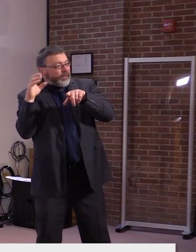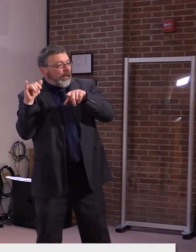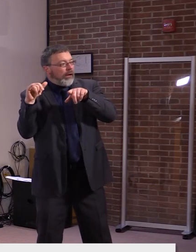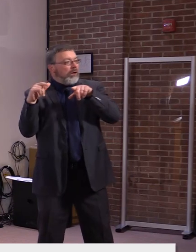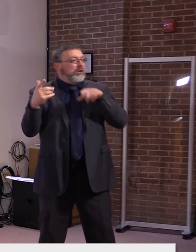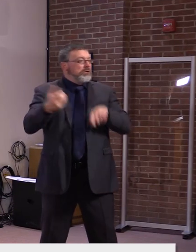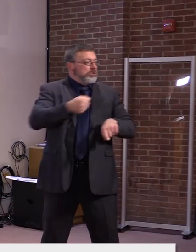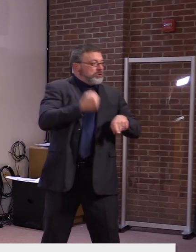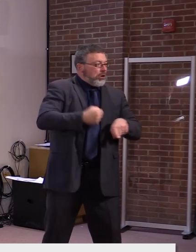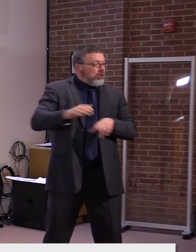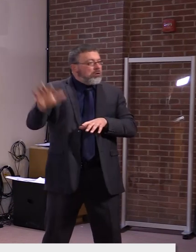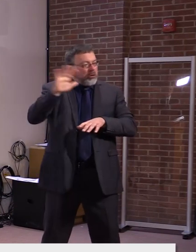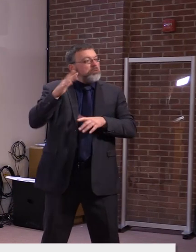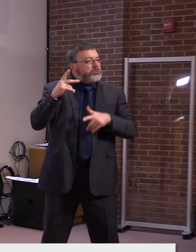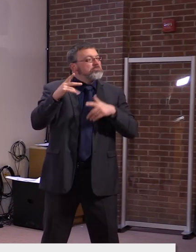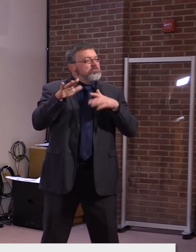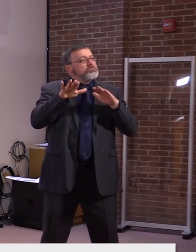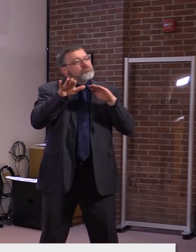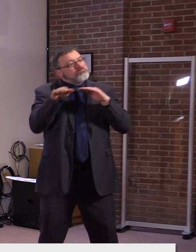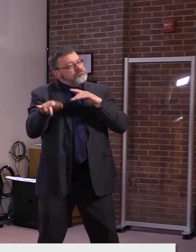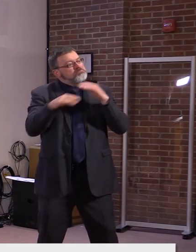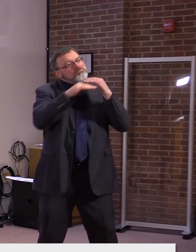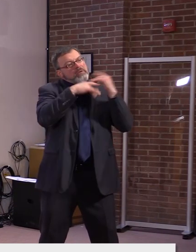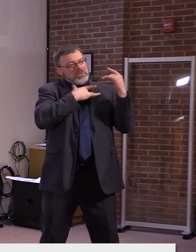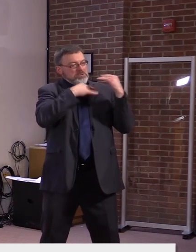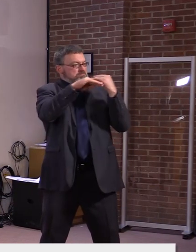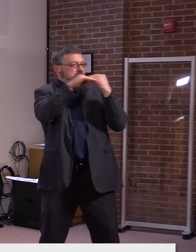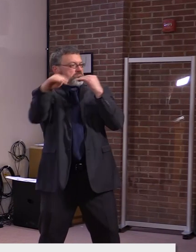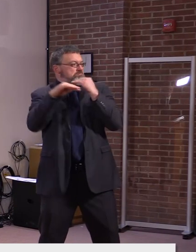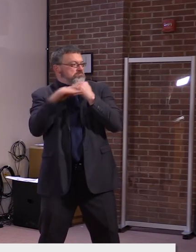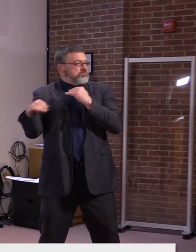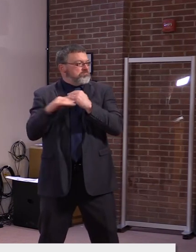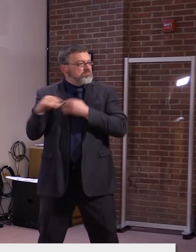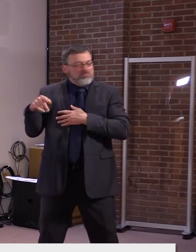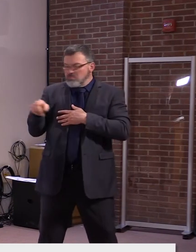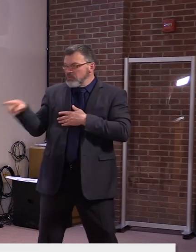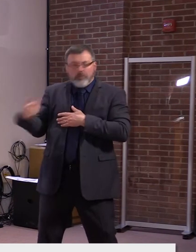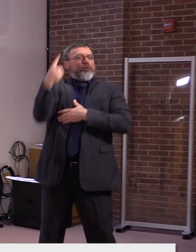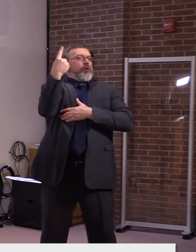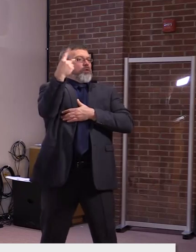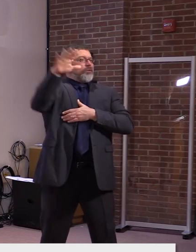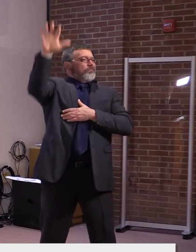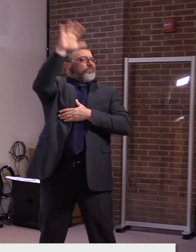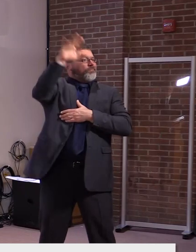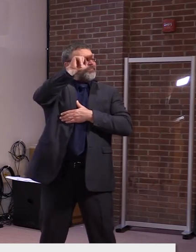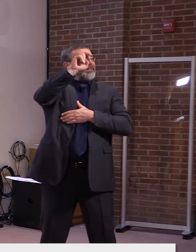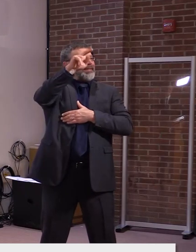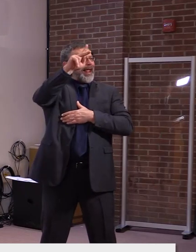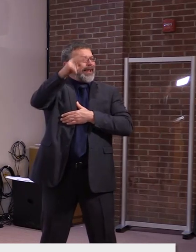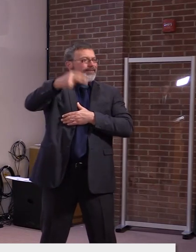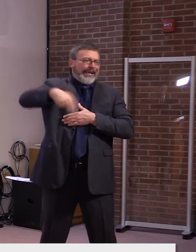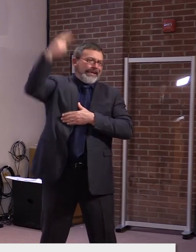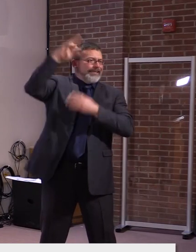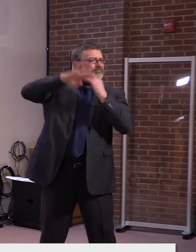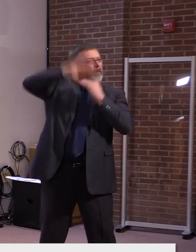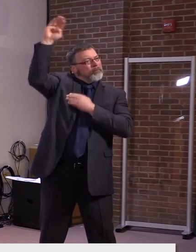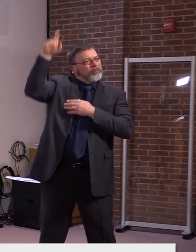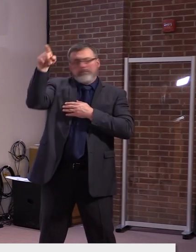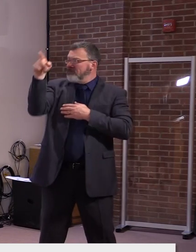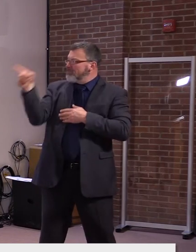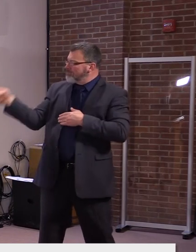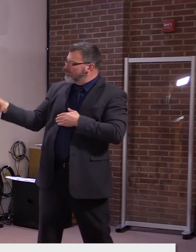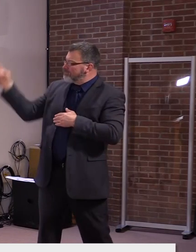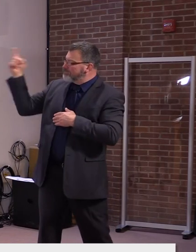regions, but again, the Northeast Kingdom really stands out. When we look at the county by county map, you can see that Orleans County had